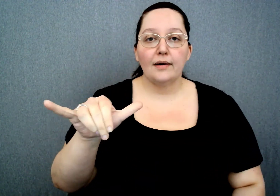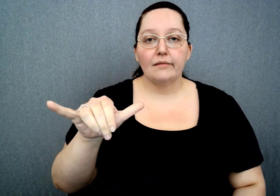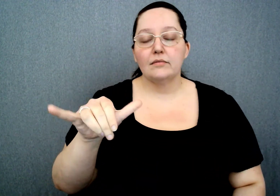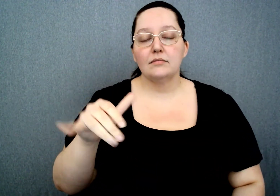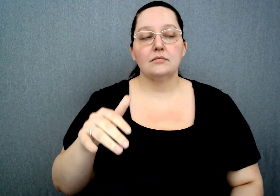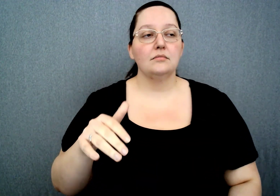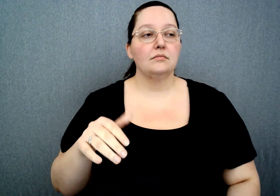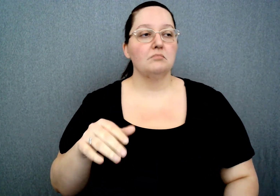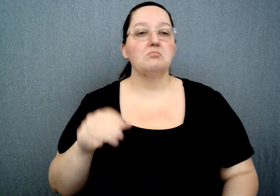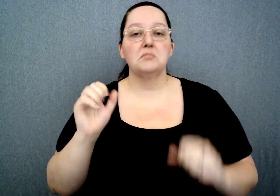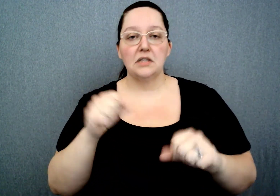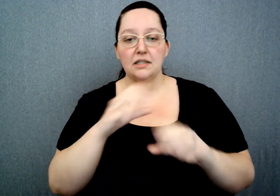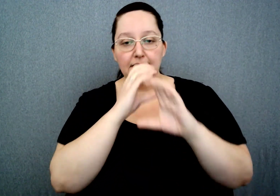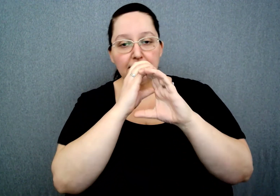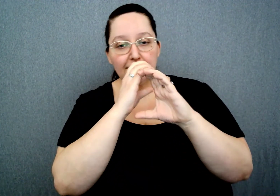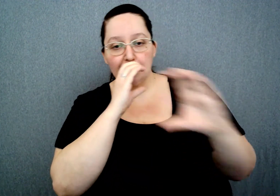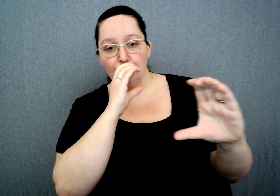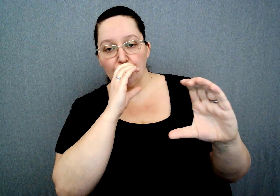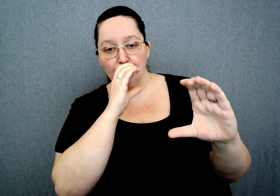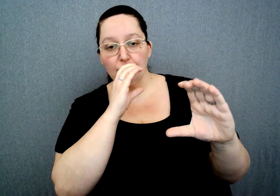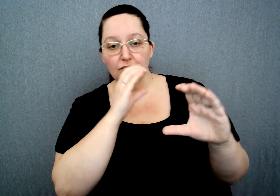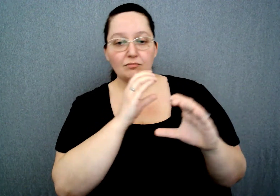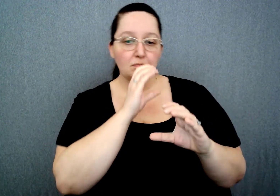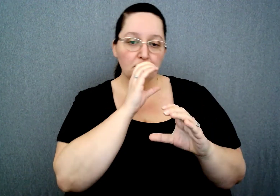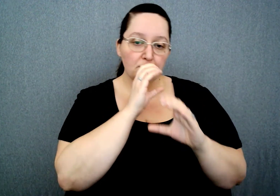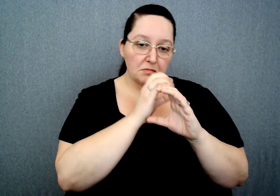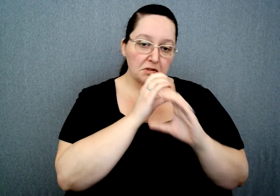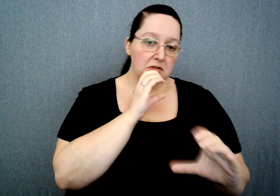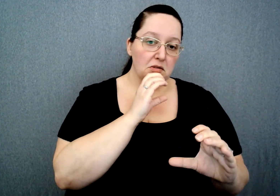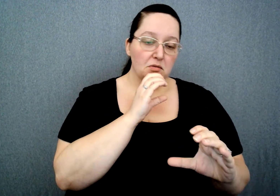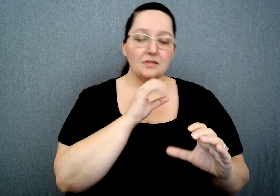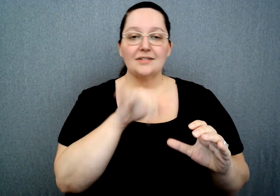If you're ordering Subway, for example, you can also sign sandwich like this, like burrito.